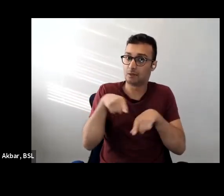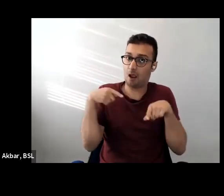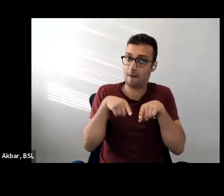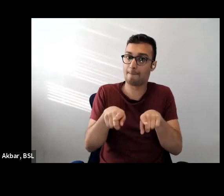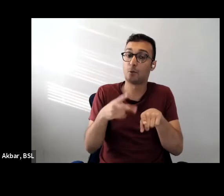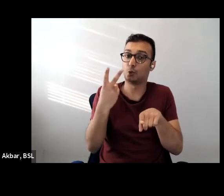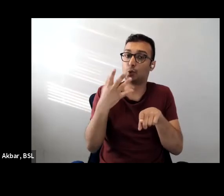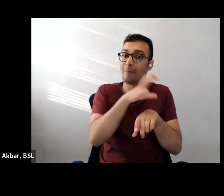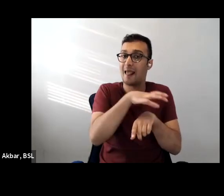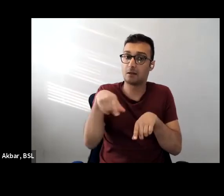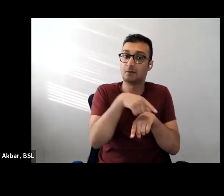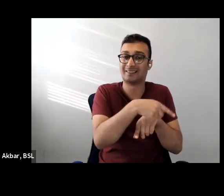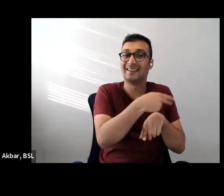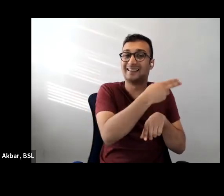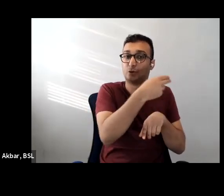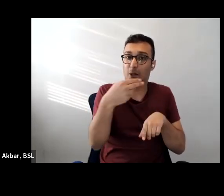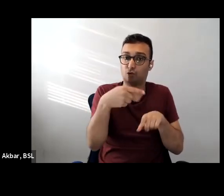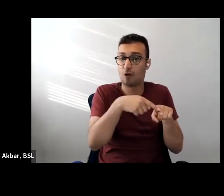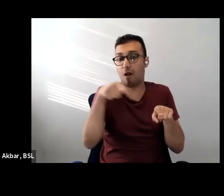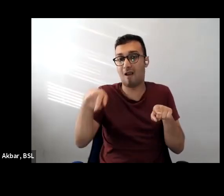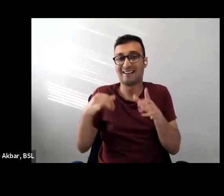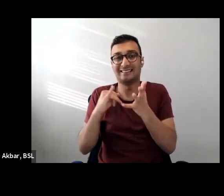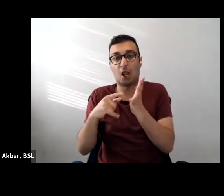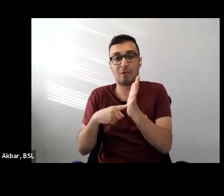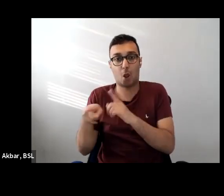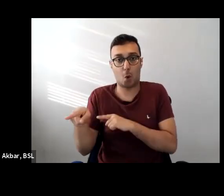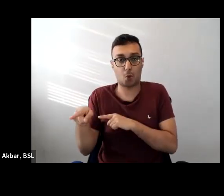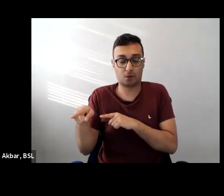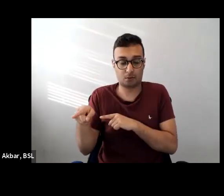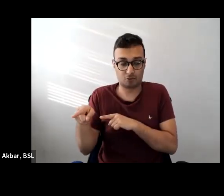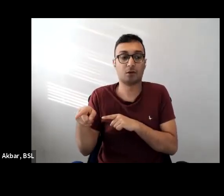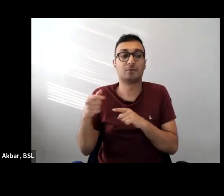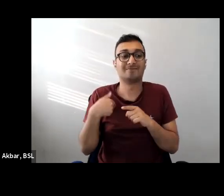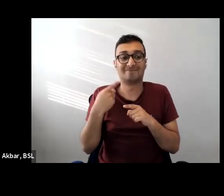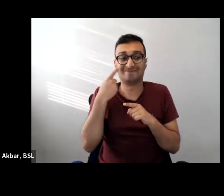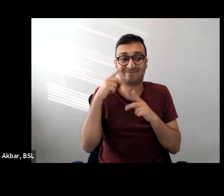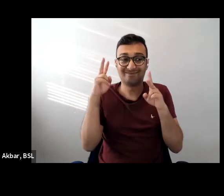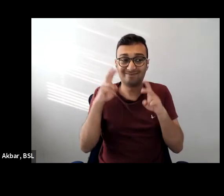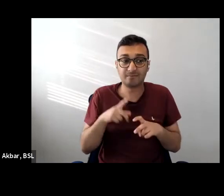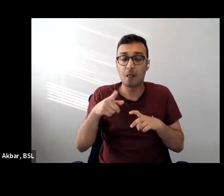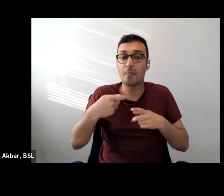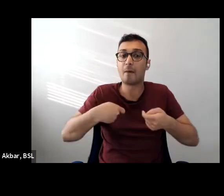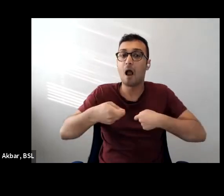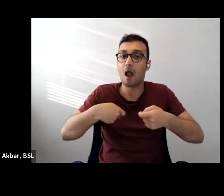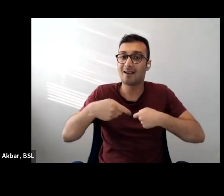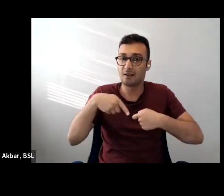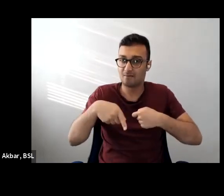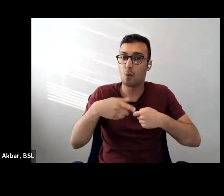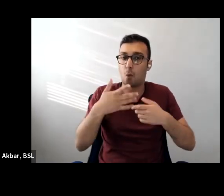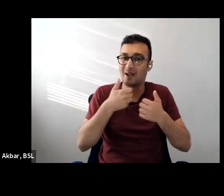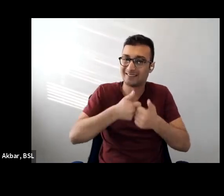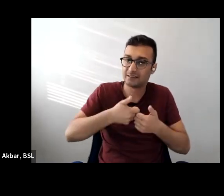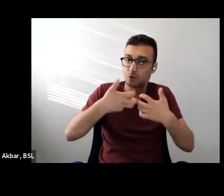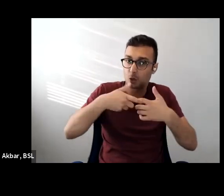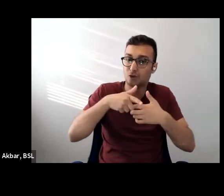Sierra Leone. And the purpose is to look at informal markets for assistive technologies, by which we meant where people were